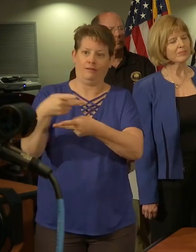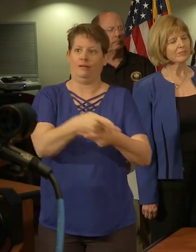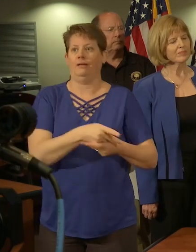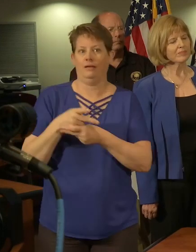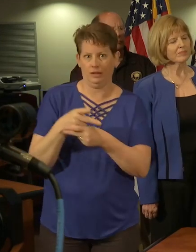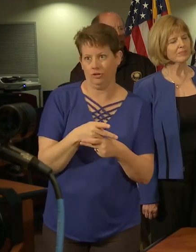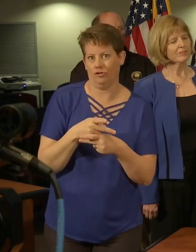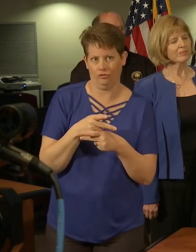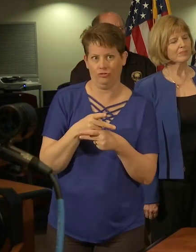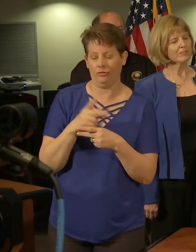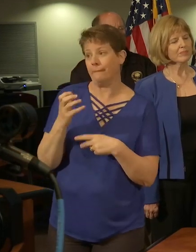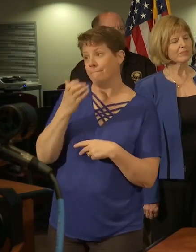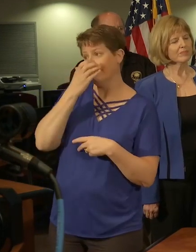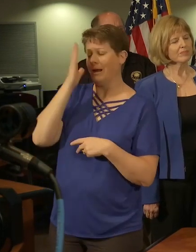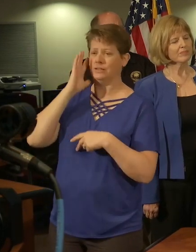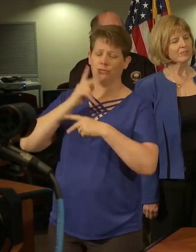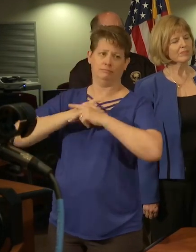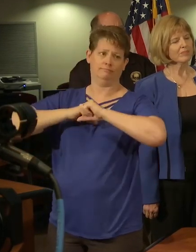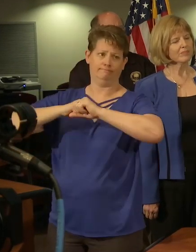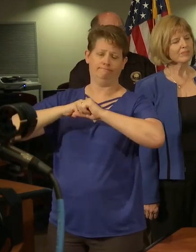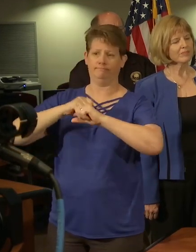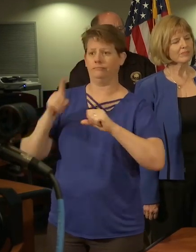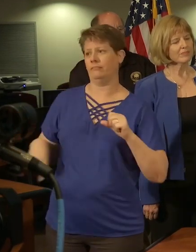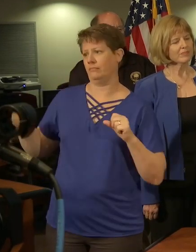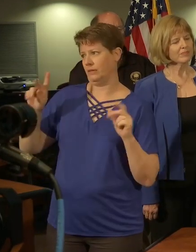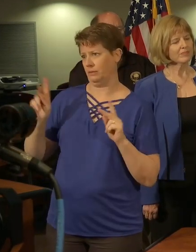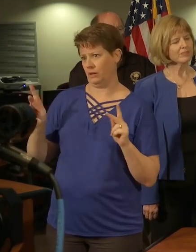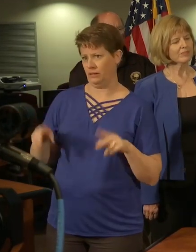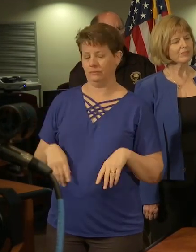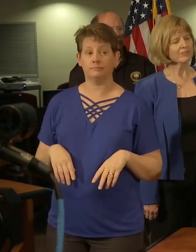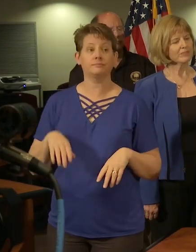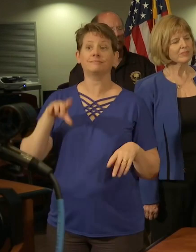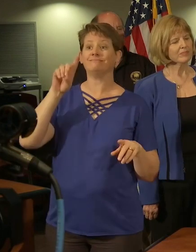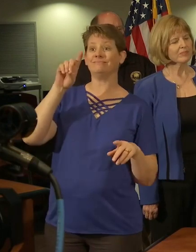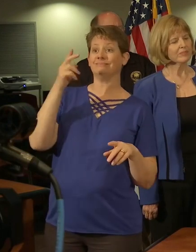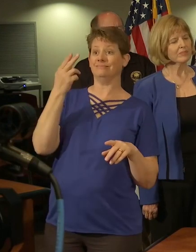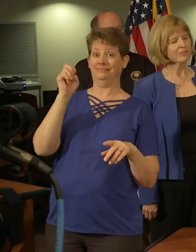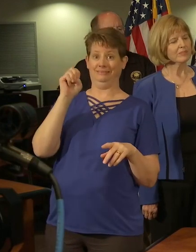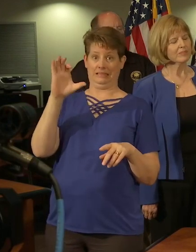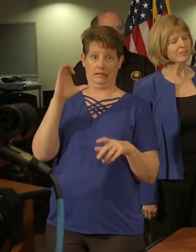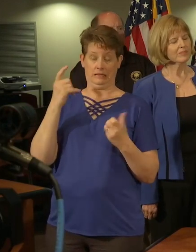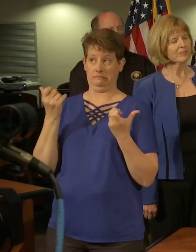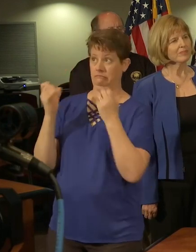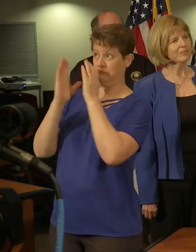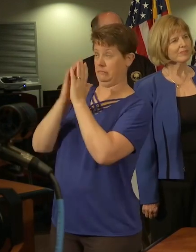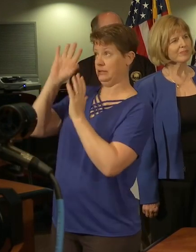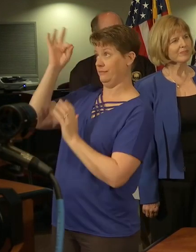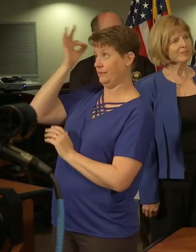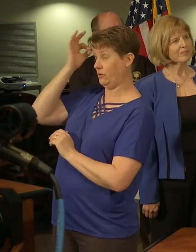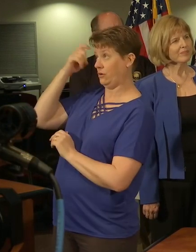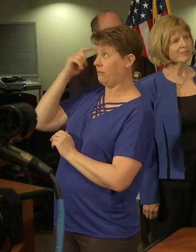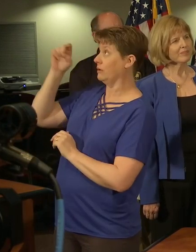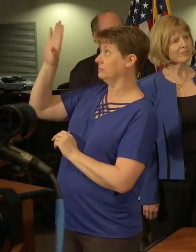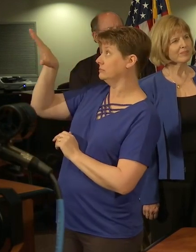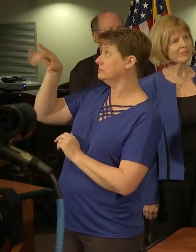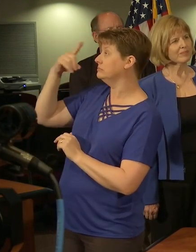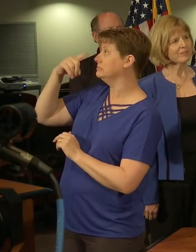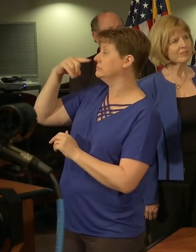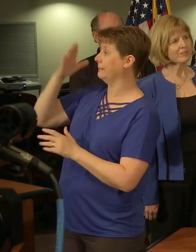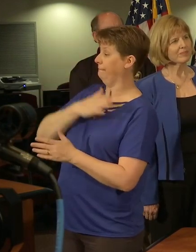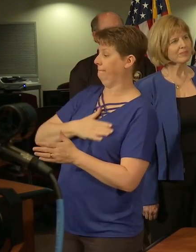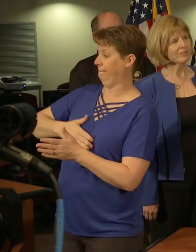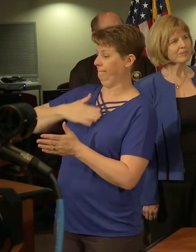it will keep them safe. DHEC has requested that the federal government release South